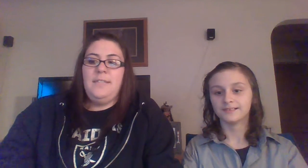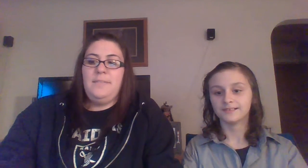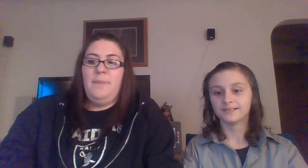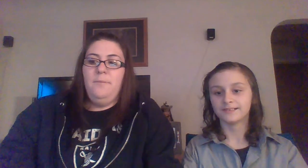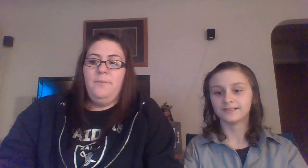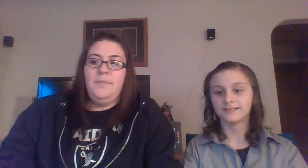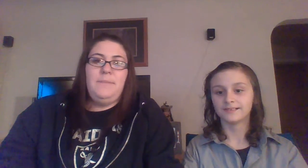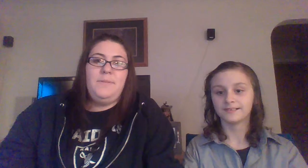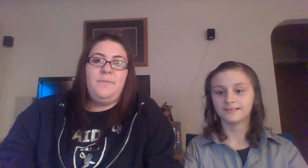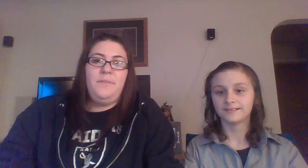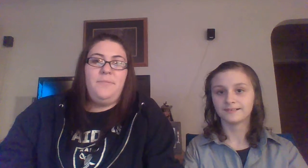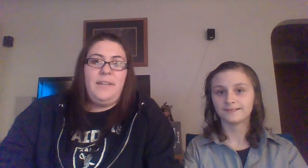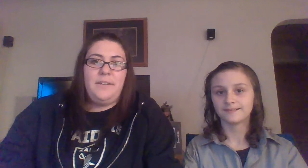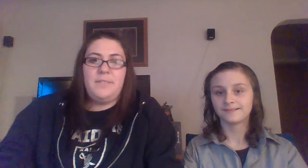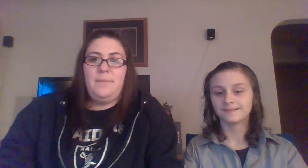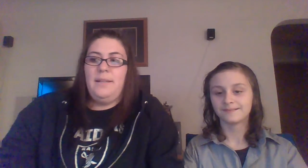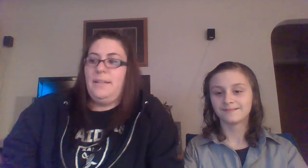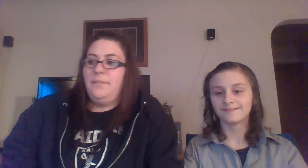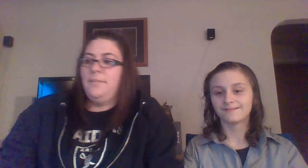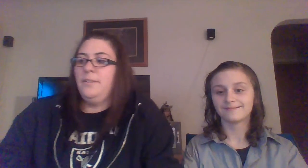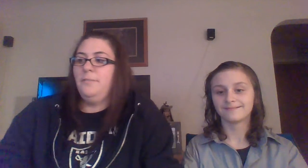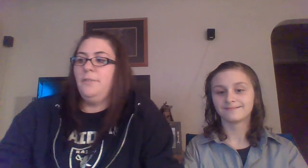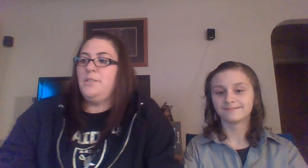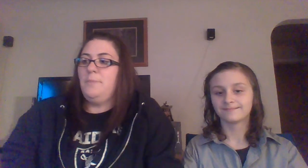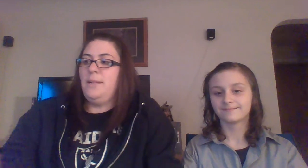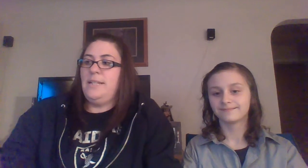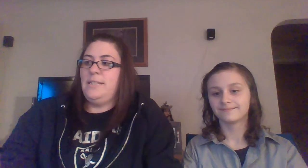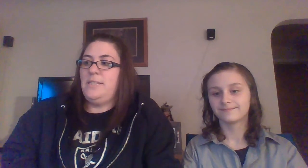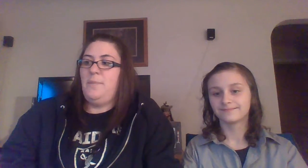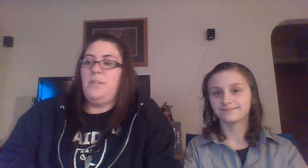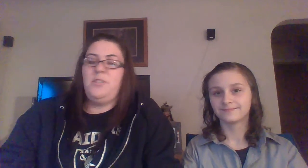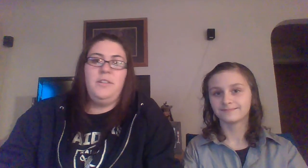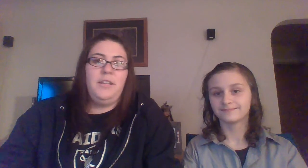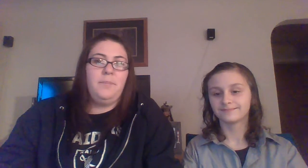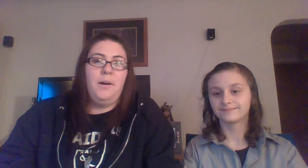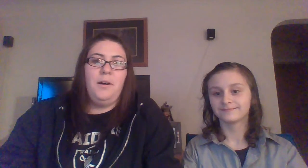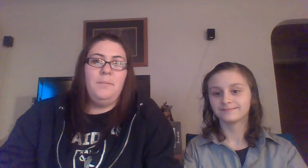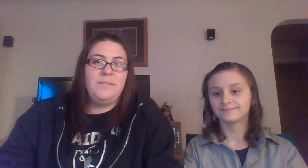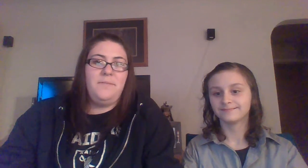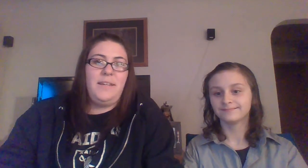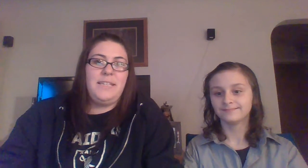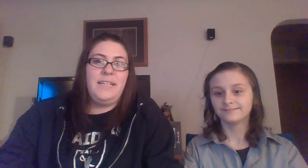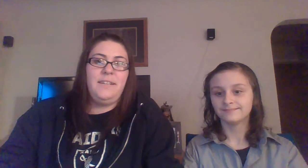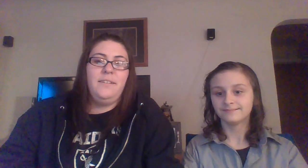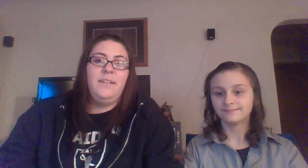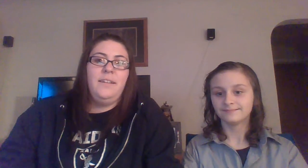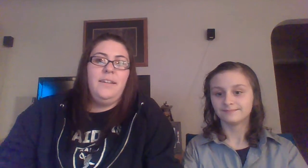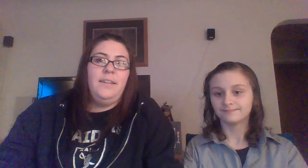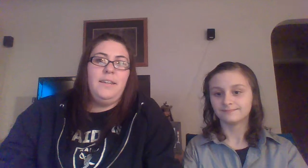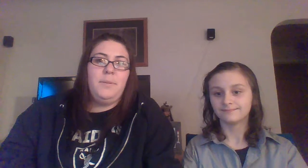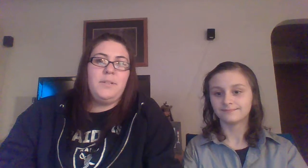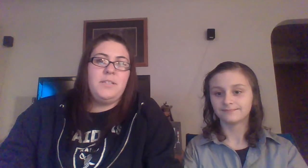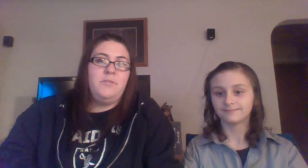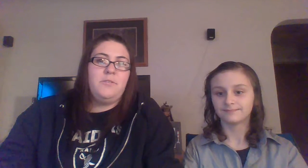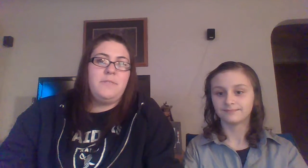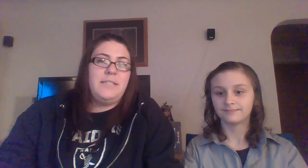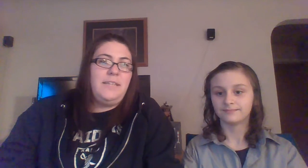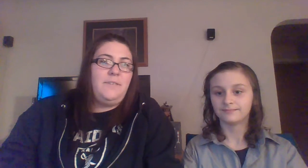some helpful tips for finger spelling. First one is to make sure that your palm is facing the person who's receiving